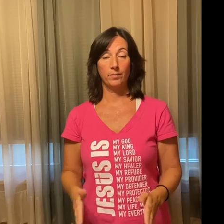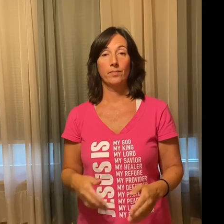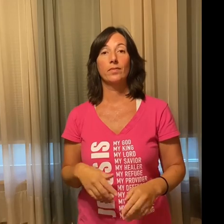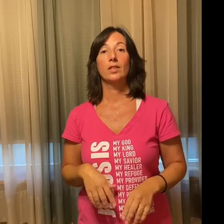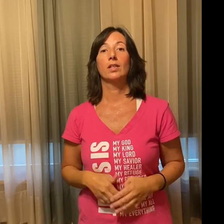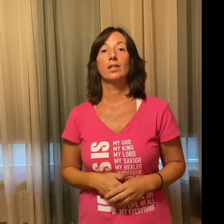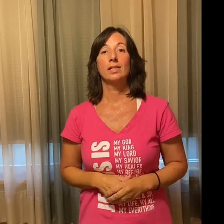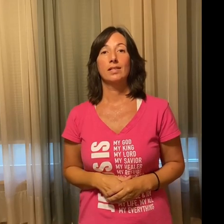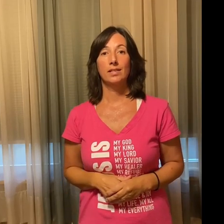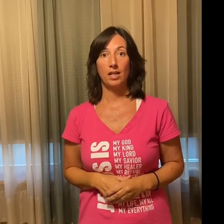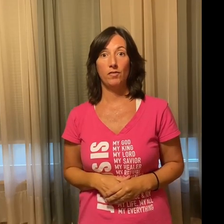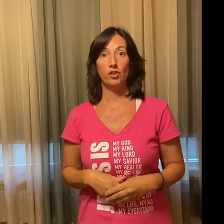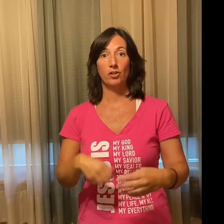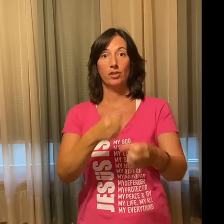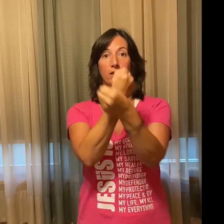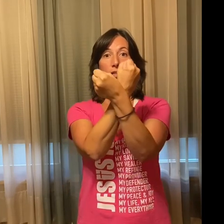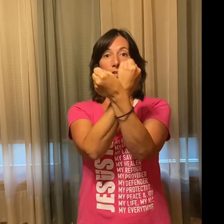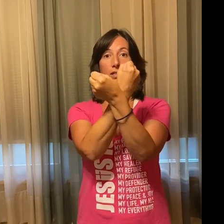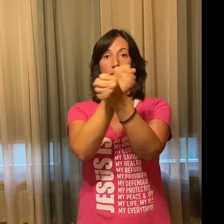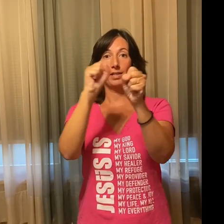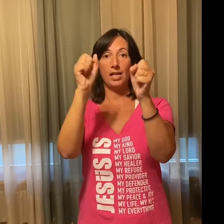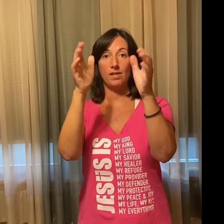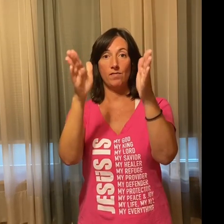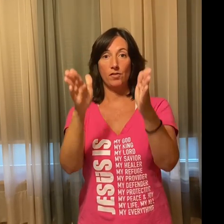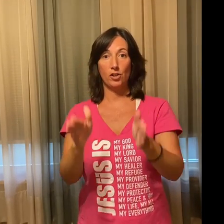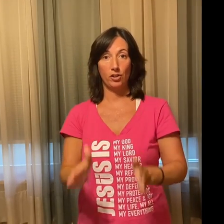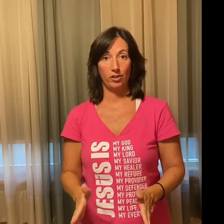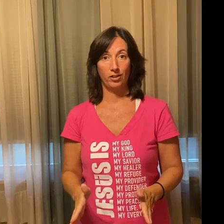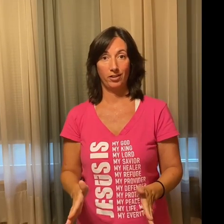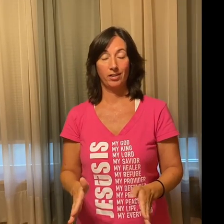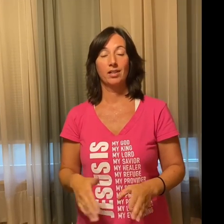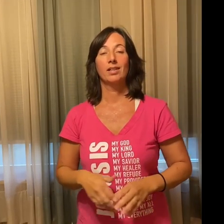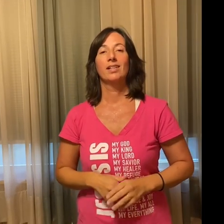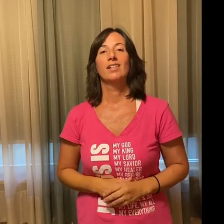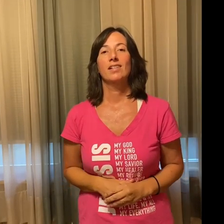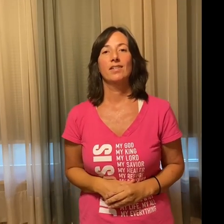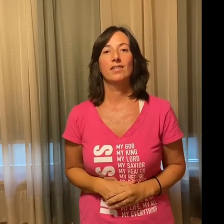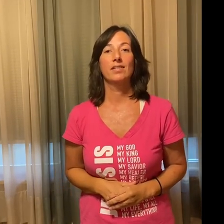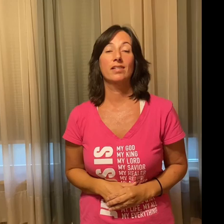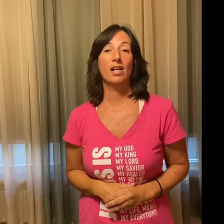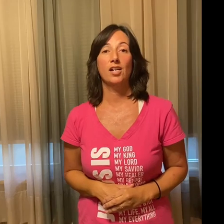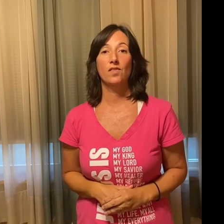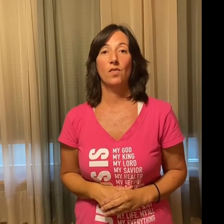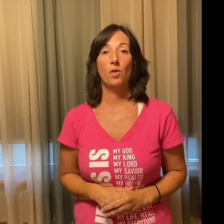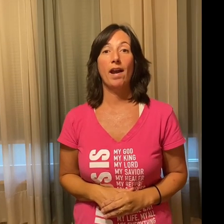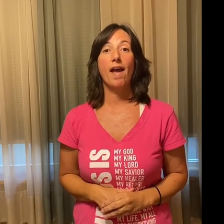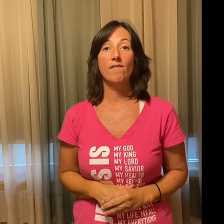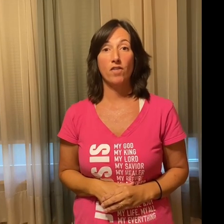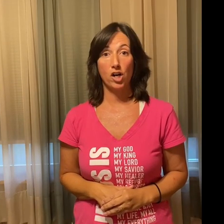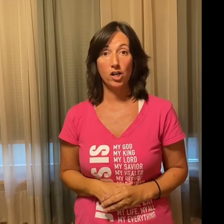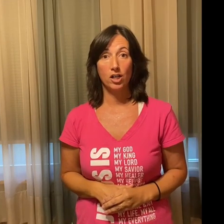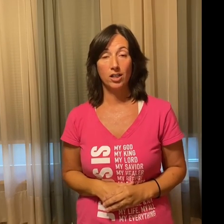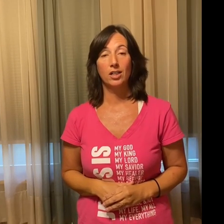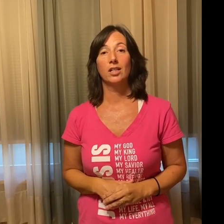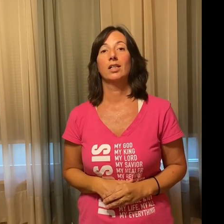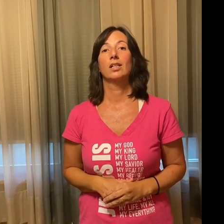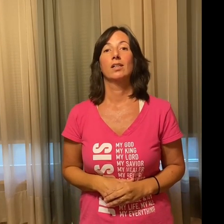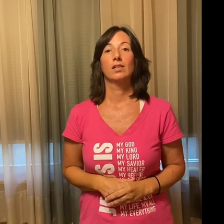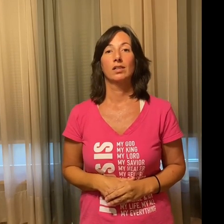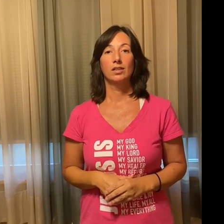person. Savior, Savior. This is a sign for ever.